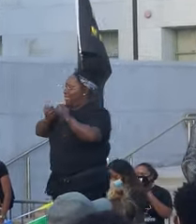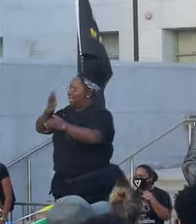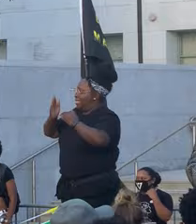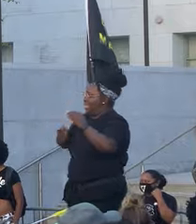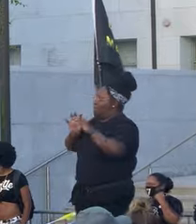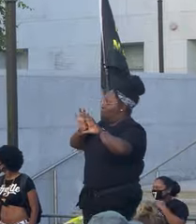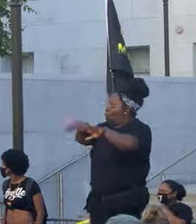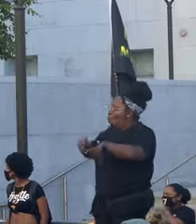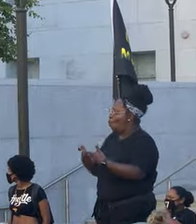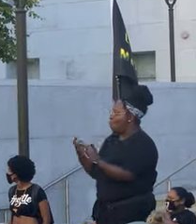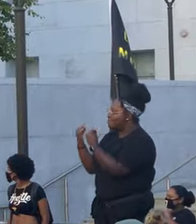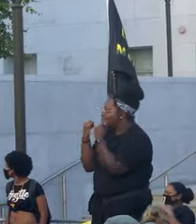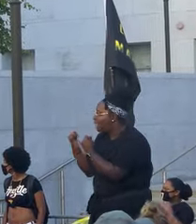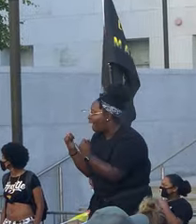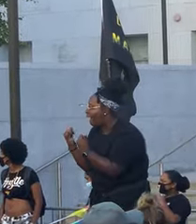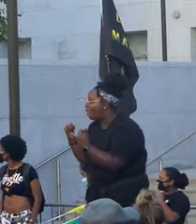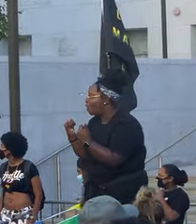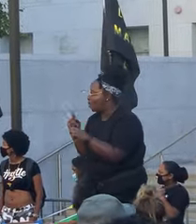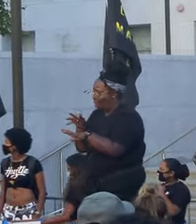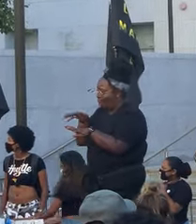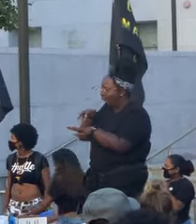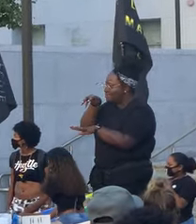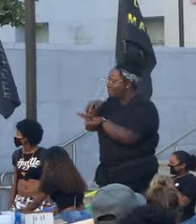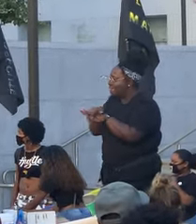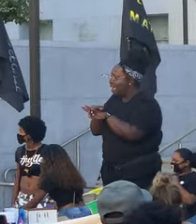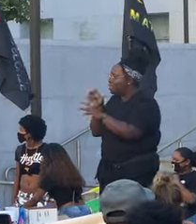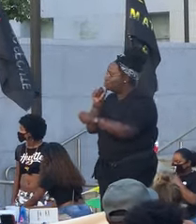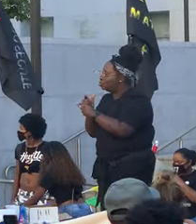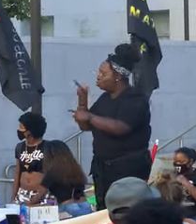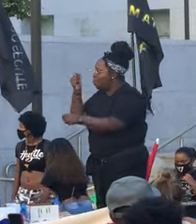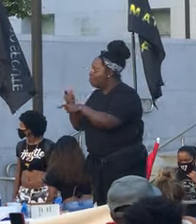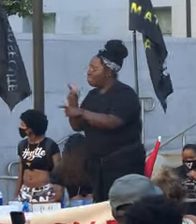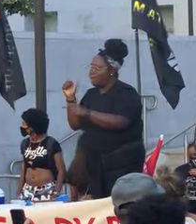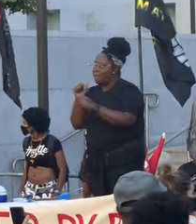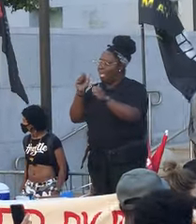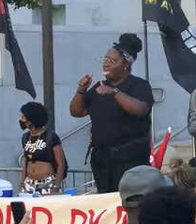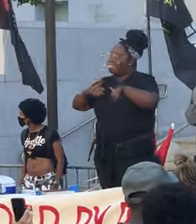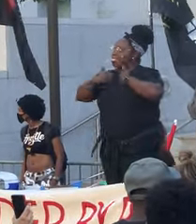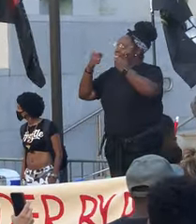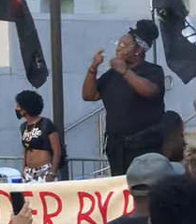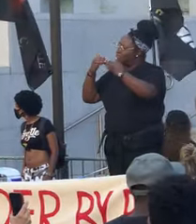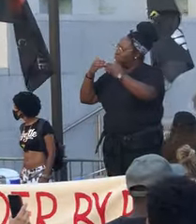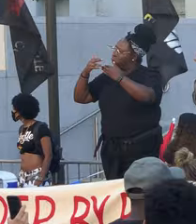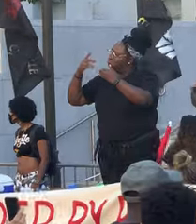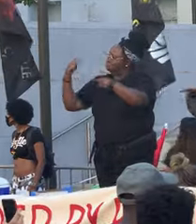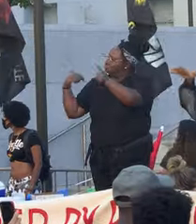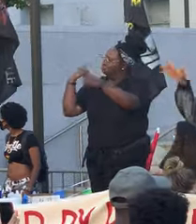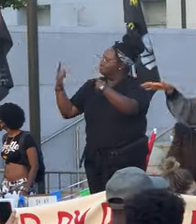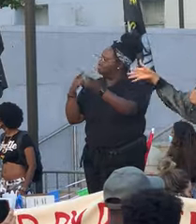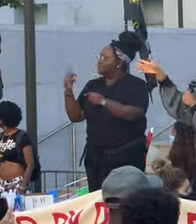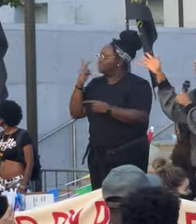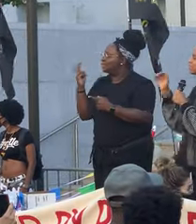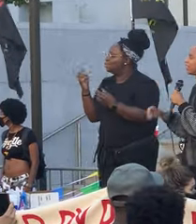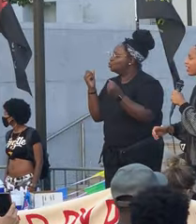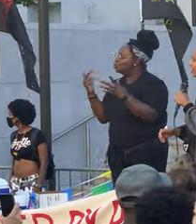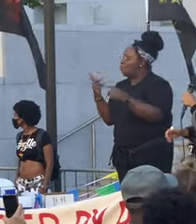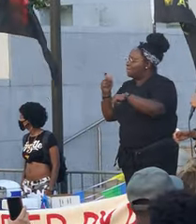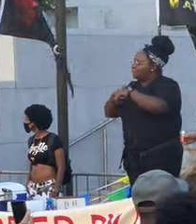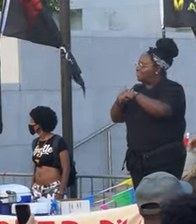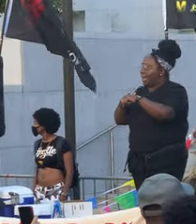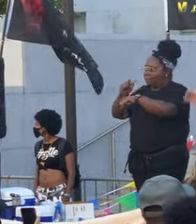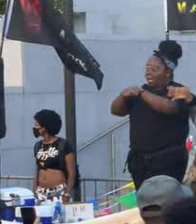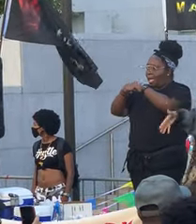already, that our Native siblings have been living in a post-apocalyptic world. You see, so many, time is not